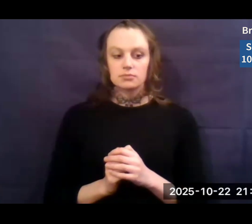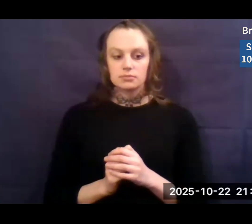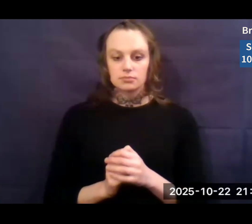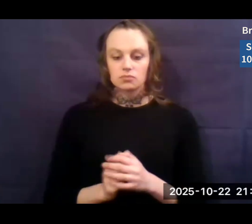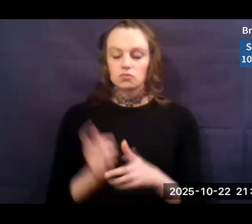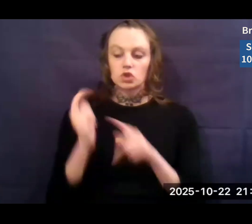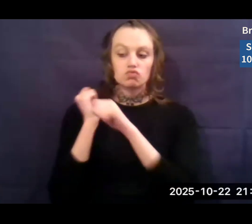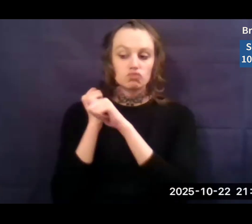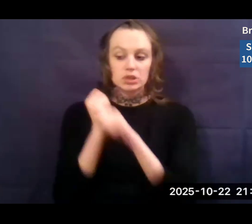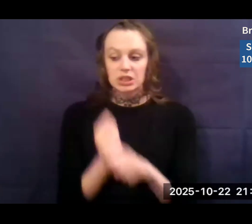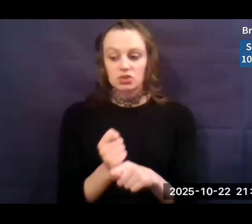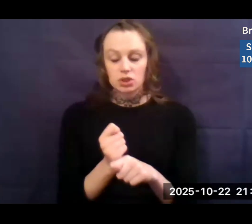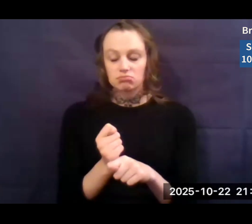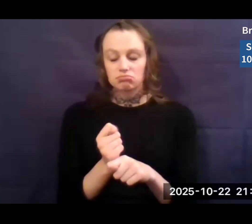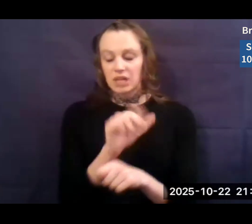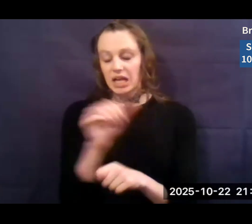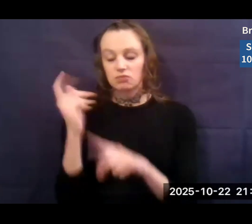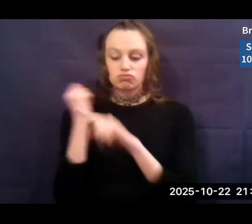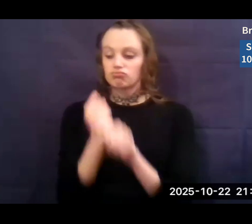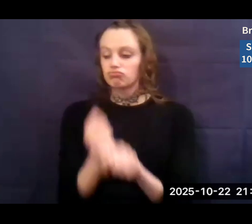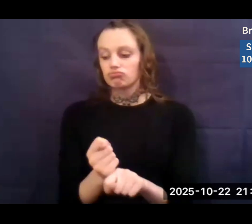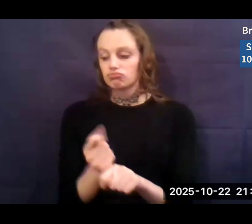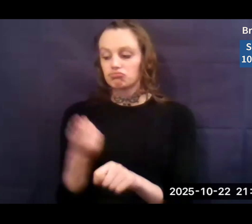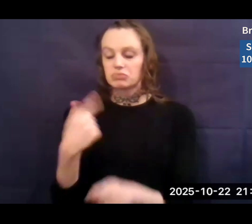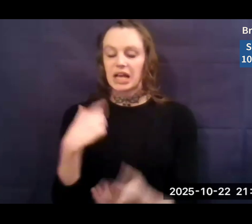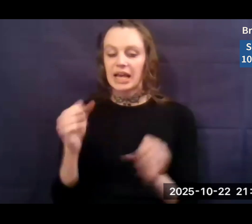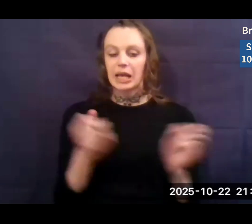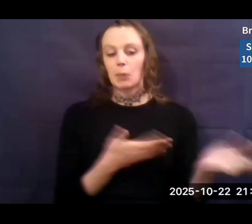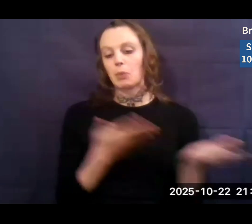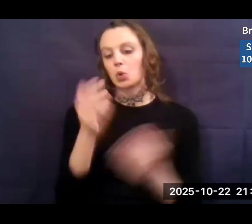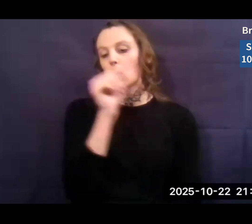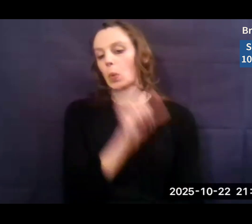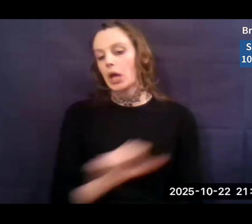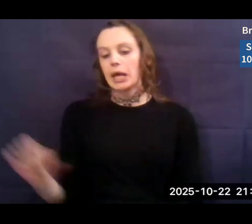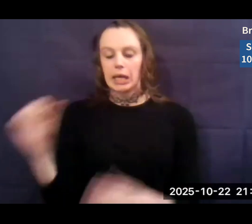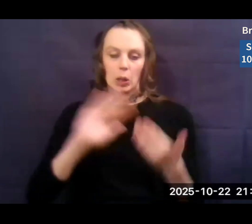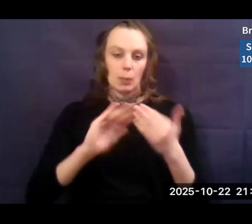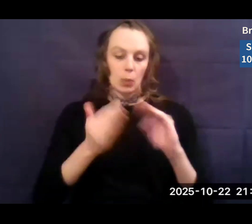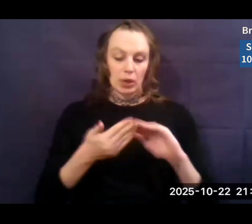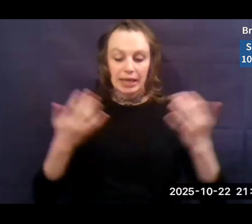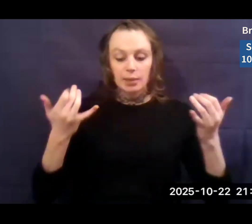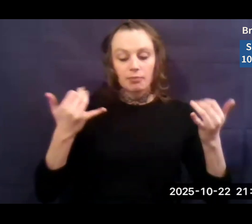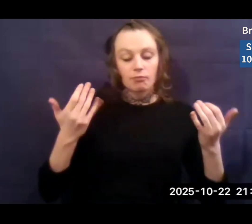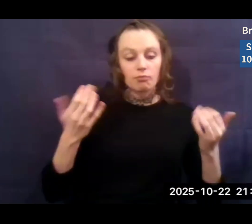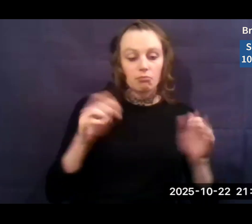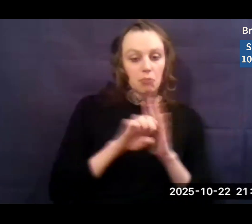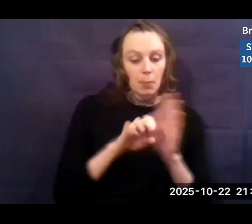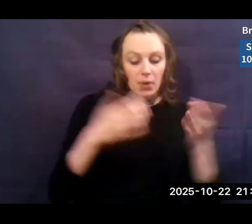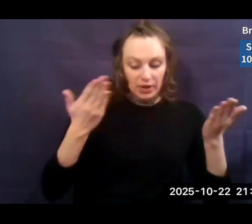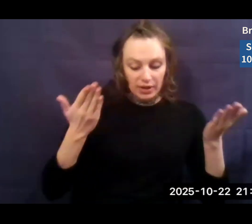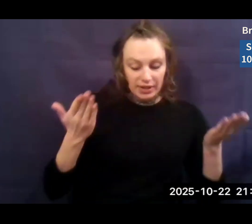any community that I was a part of. Like this training ground in AA,